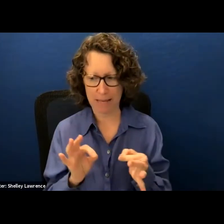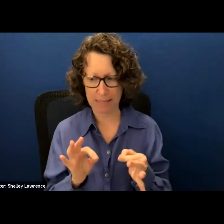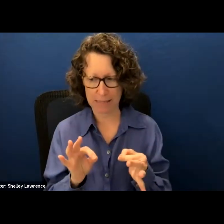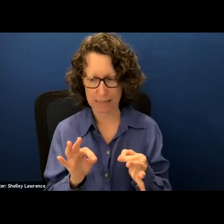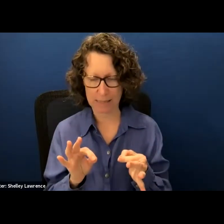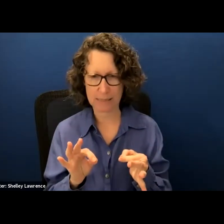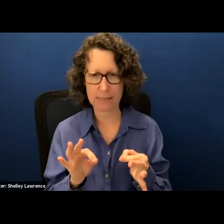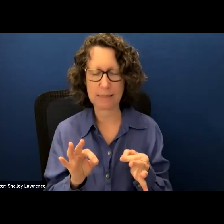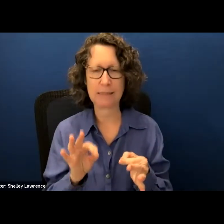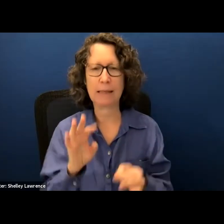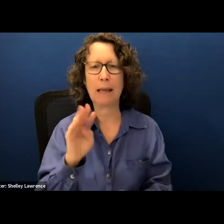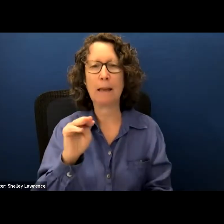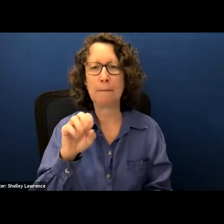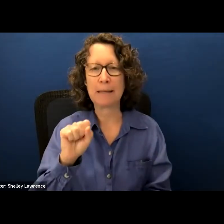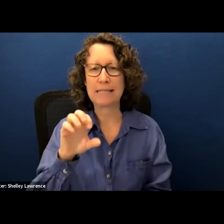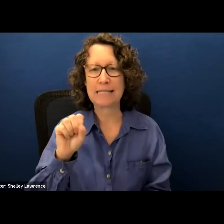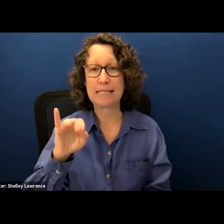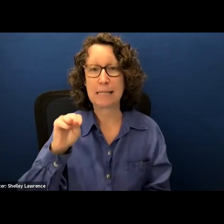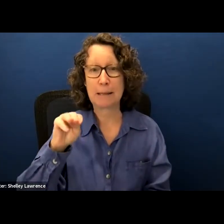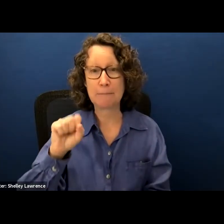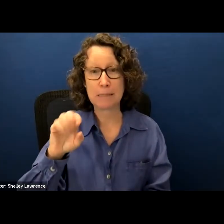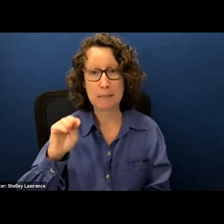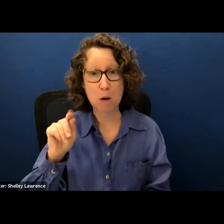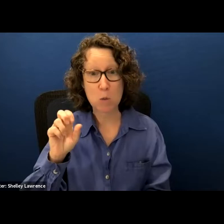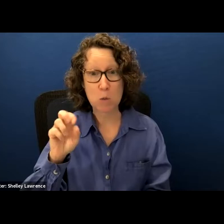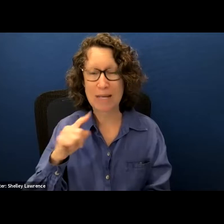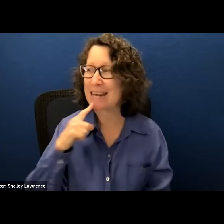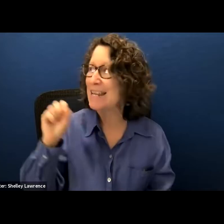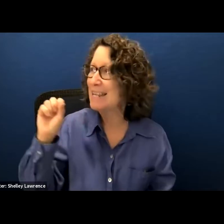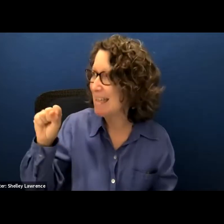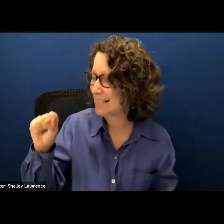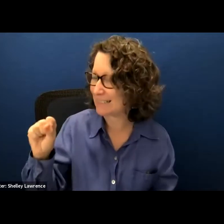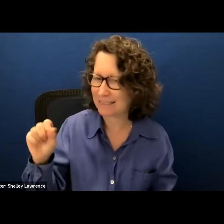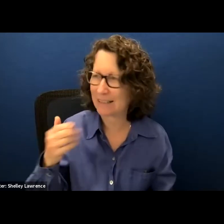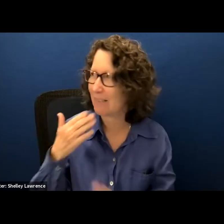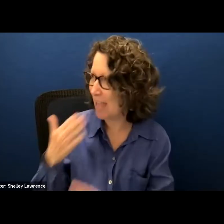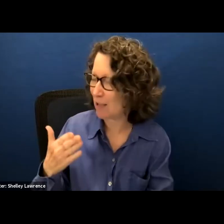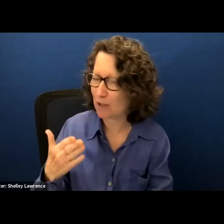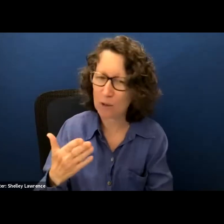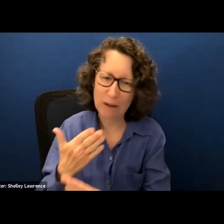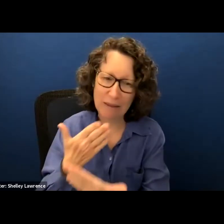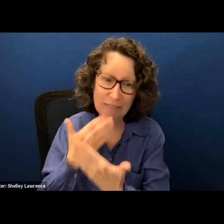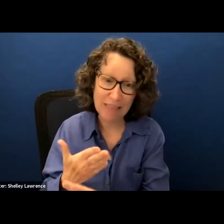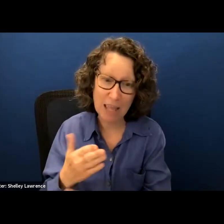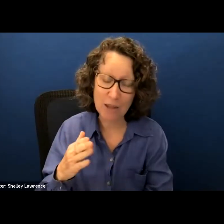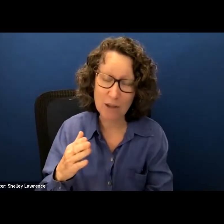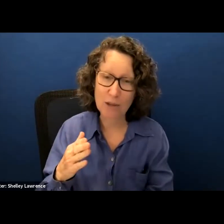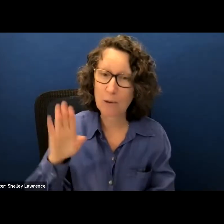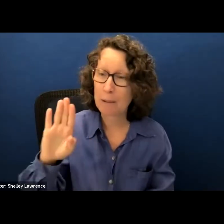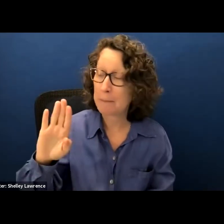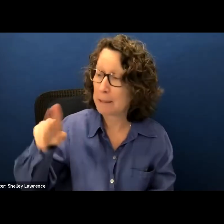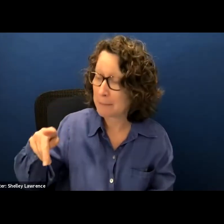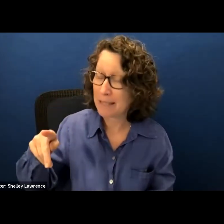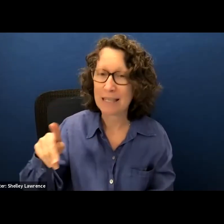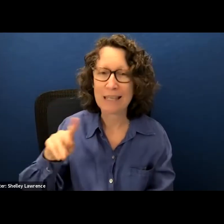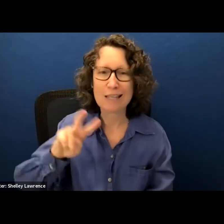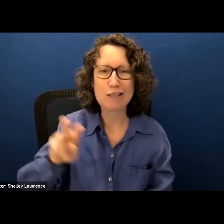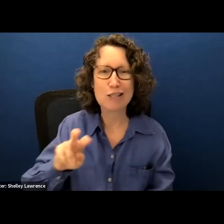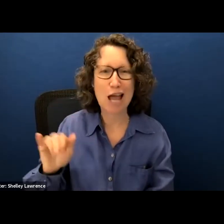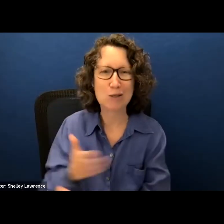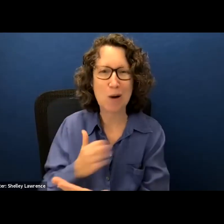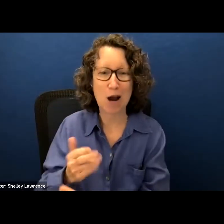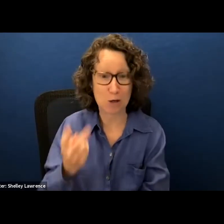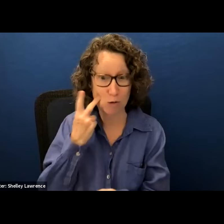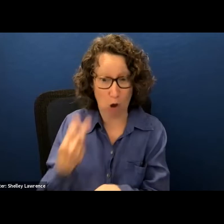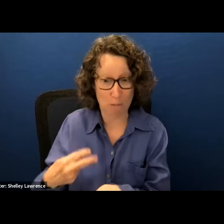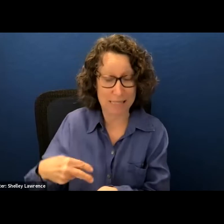Ms. Sims-Moten, would you like to make a comment? Yes, thank you. Thank you, DP Jazz Choir. I think you saw me